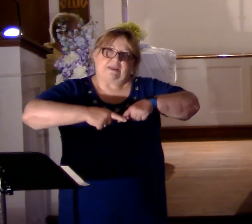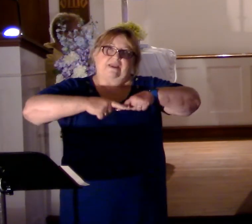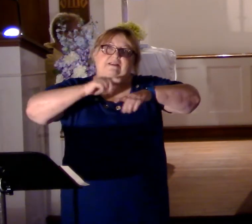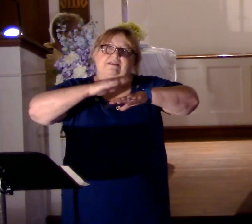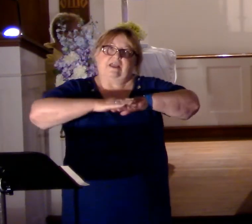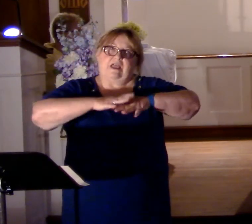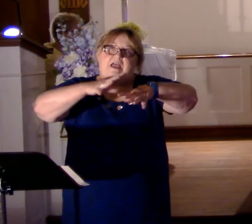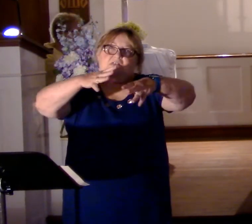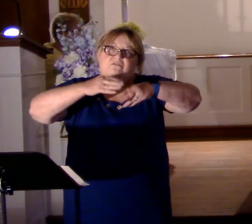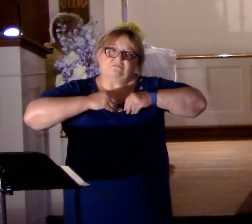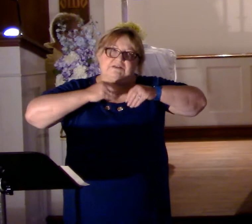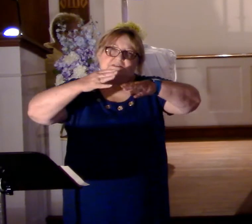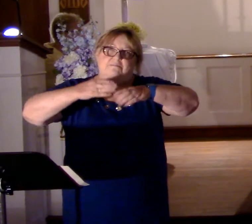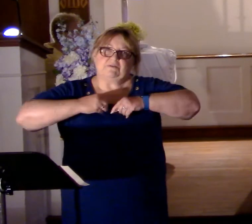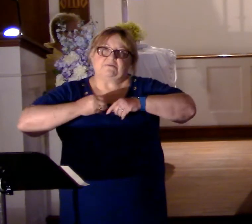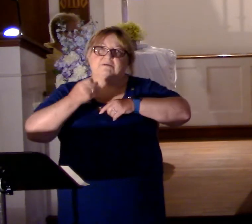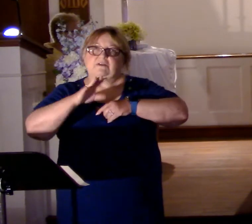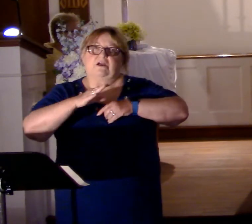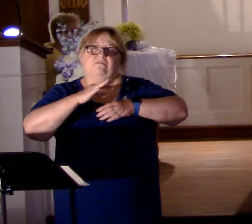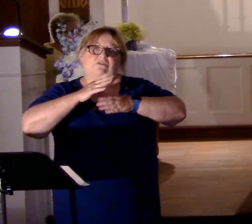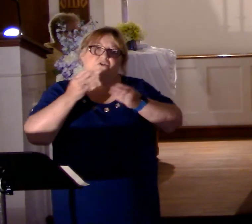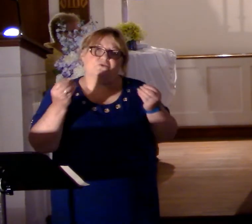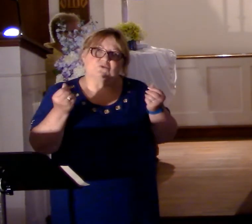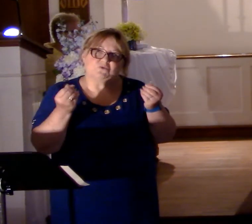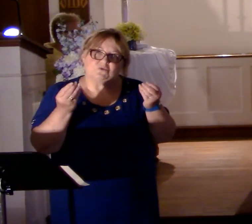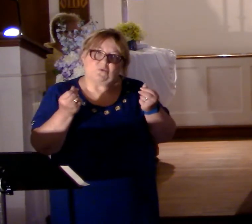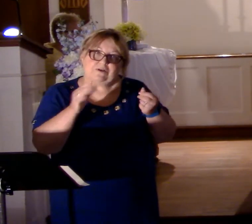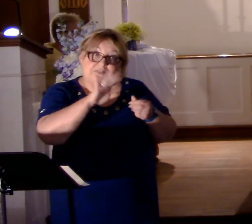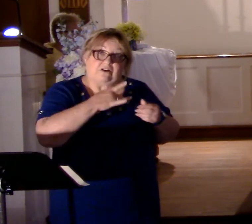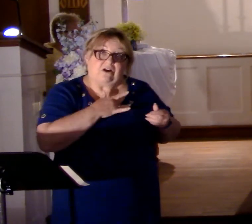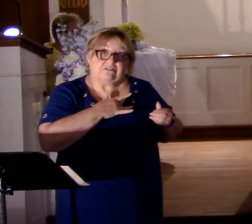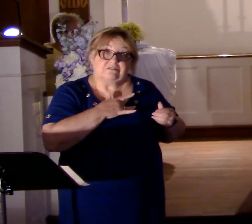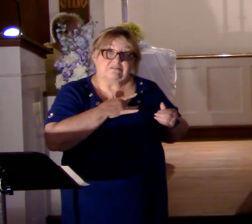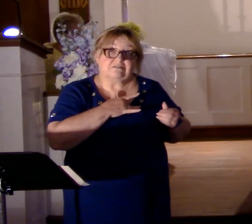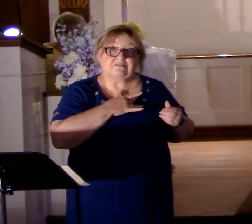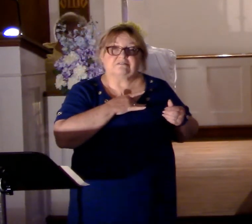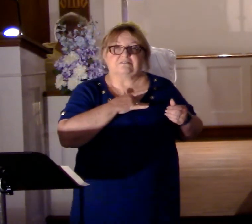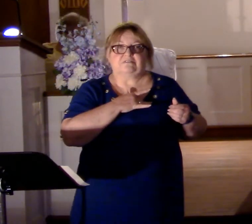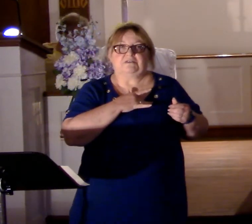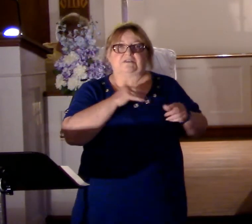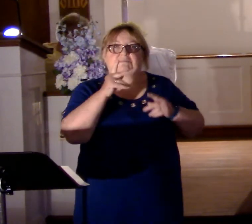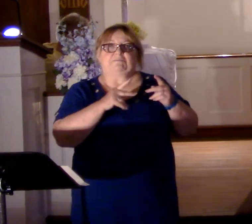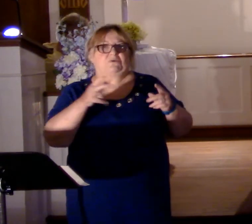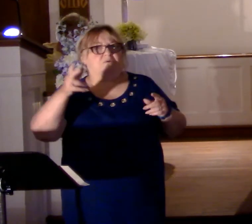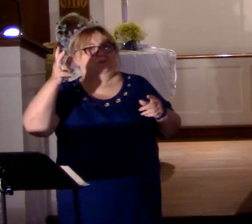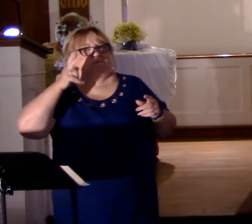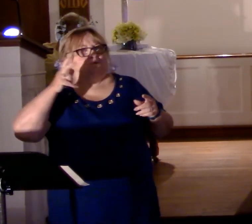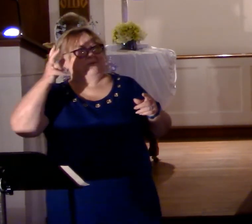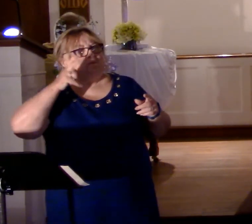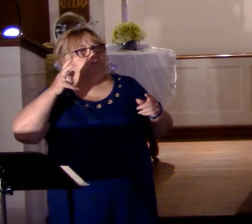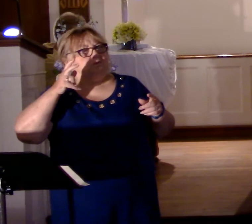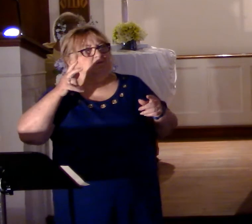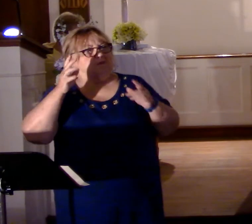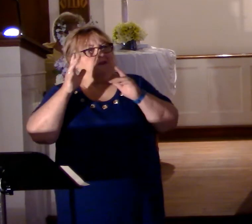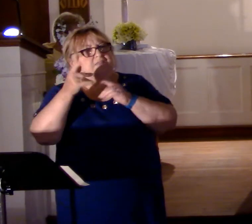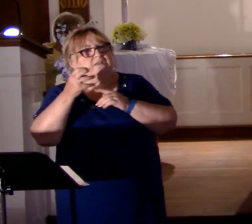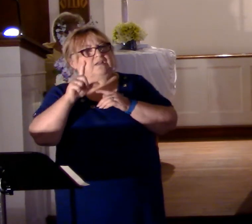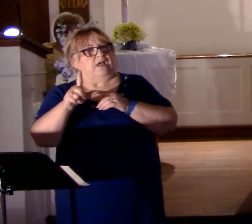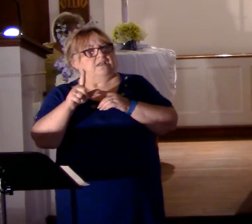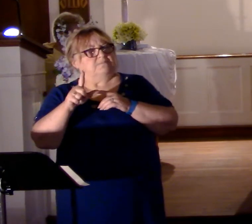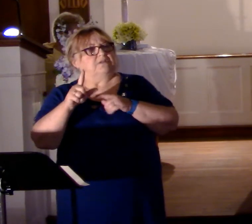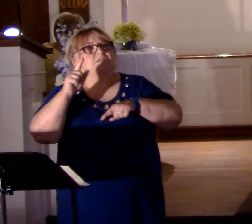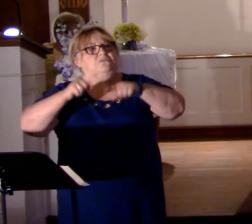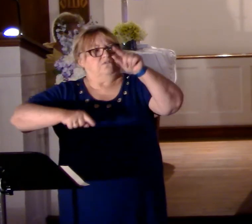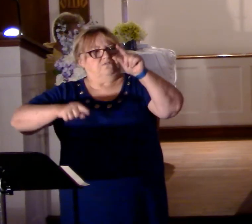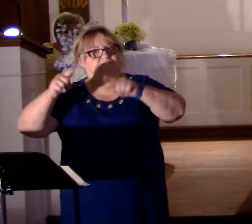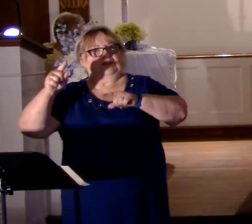the receptivity of the soil, their hearts. The people who hear the gospel are as